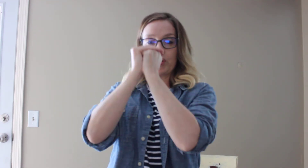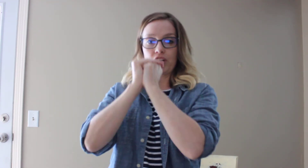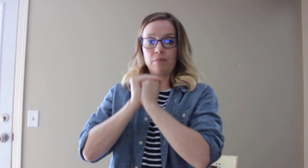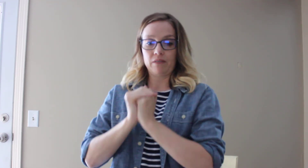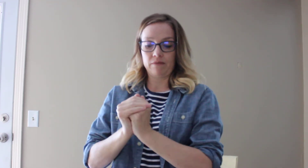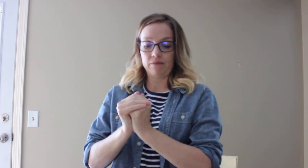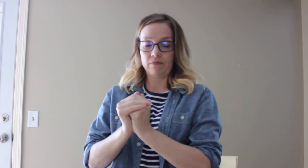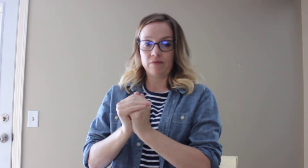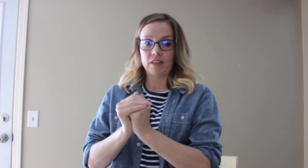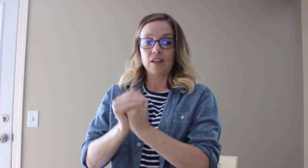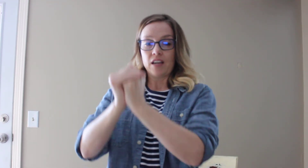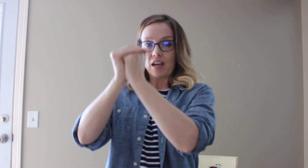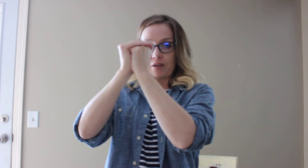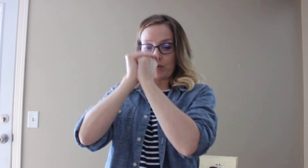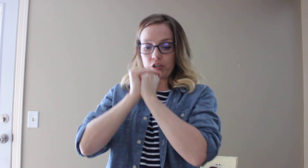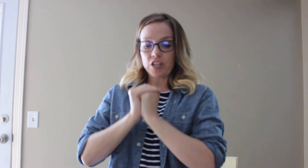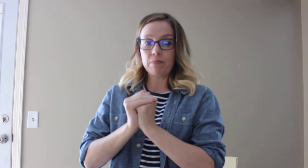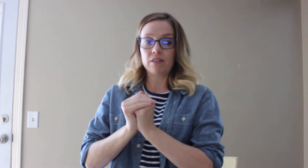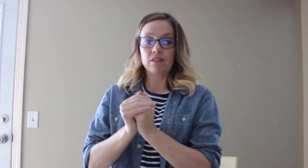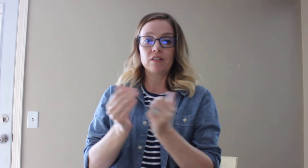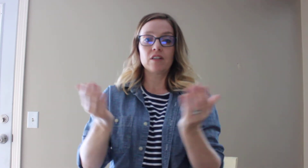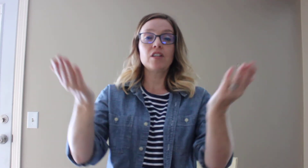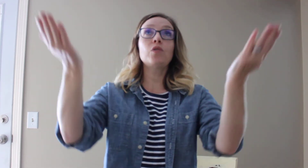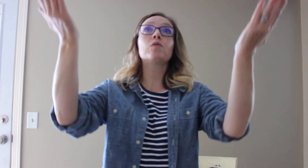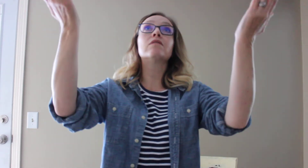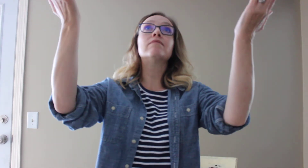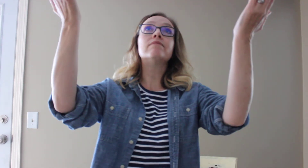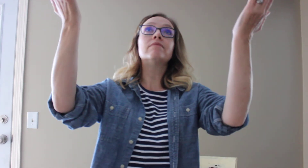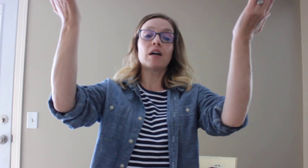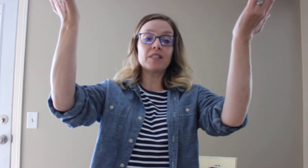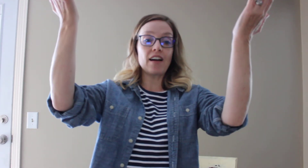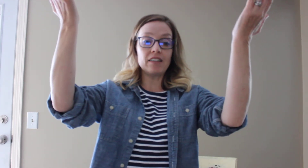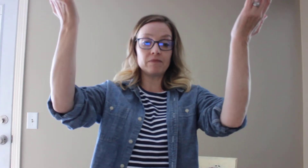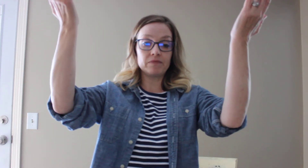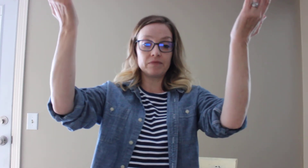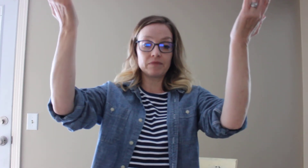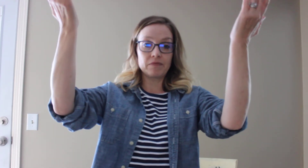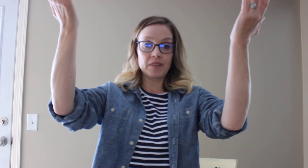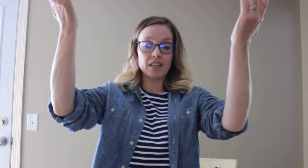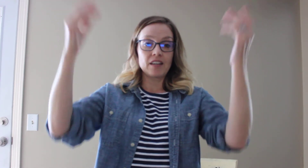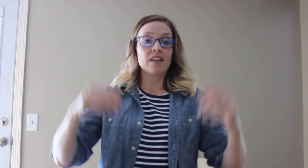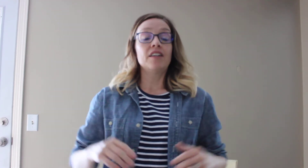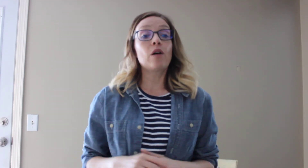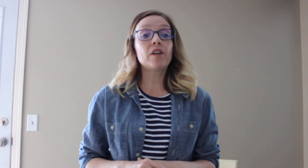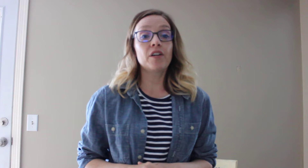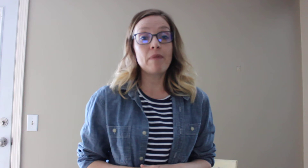Worship. I worship you, up to God. Now we're going to go back to